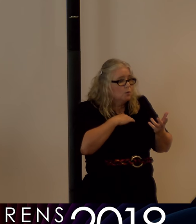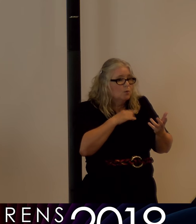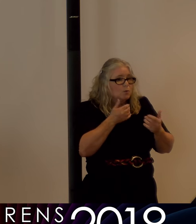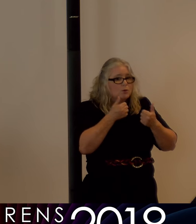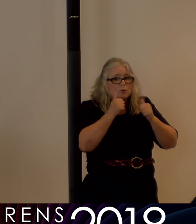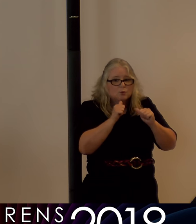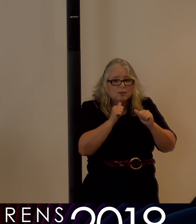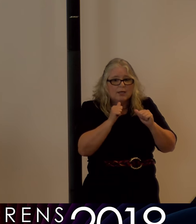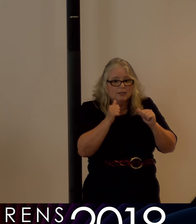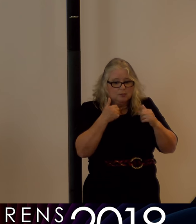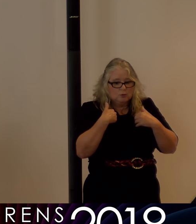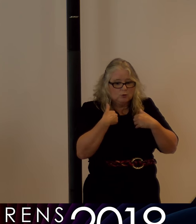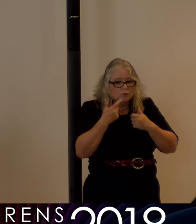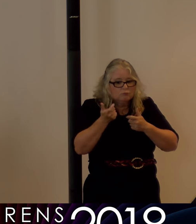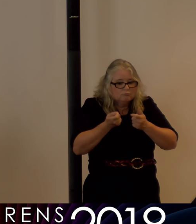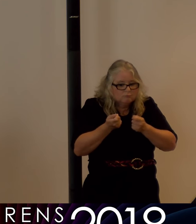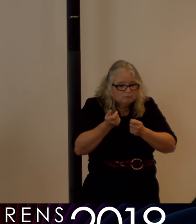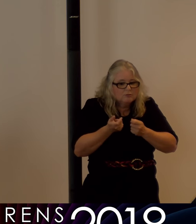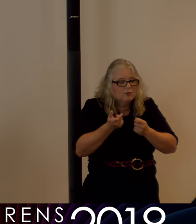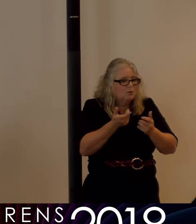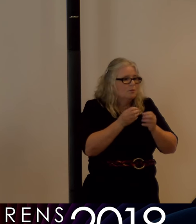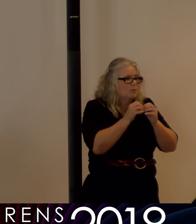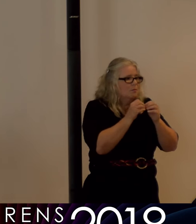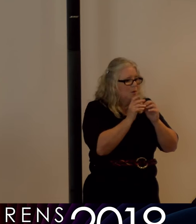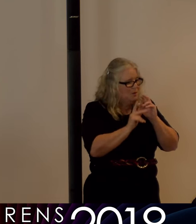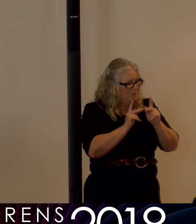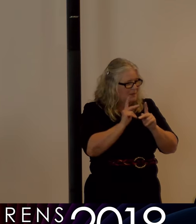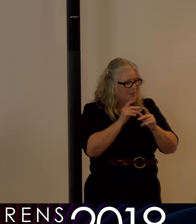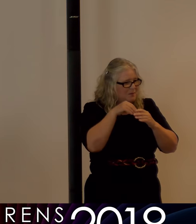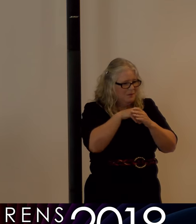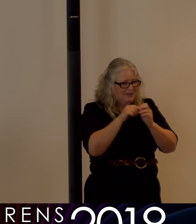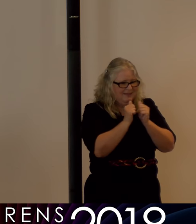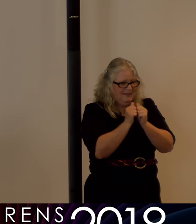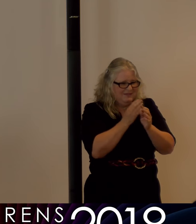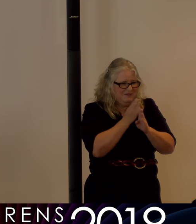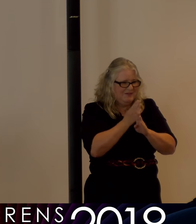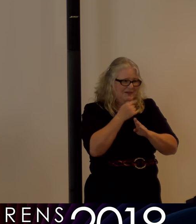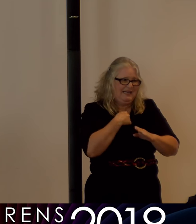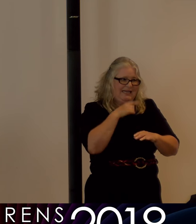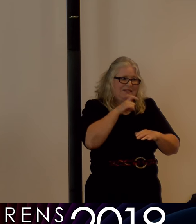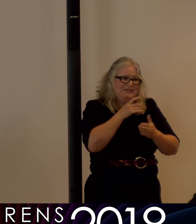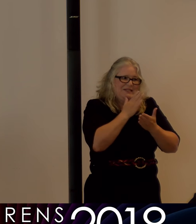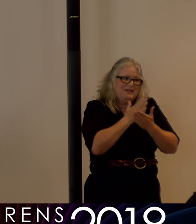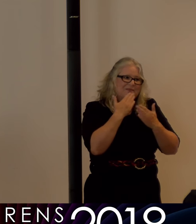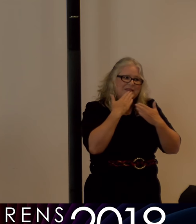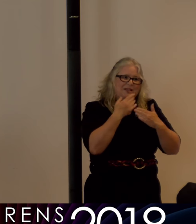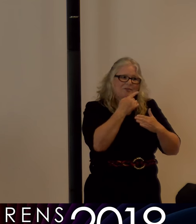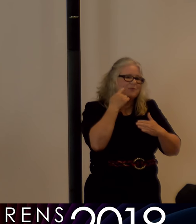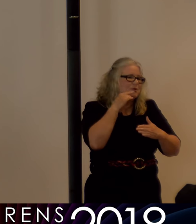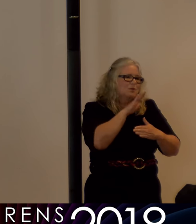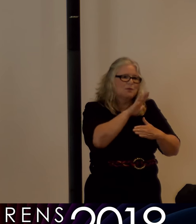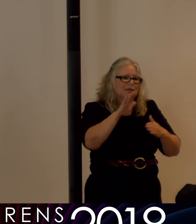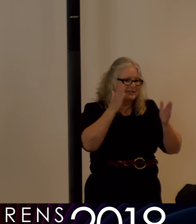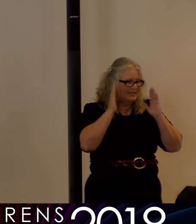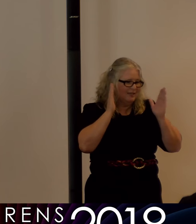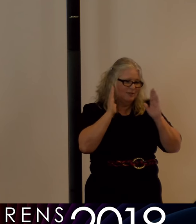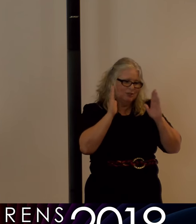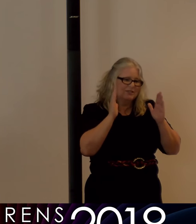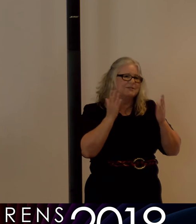people into this field. And I better stop with that. Thank you for your attention and take any questions.